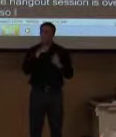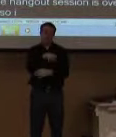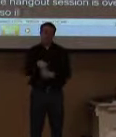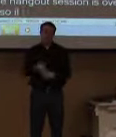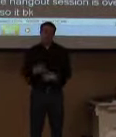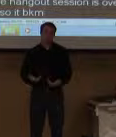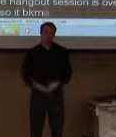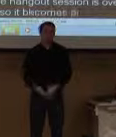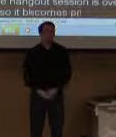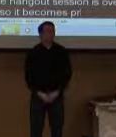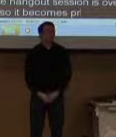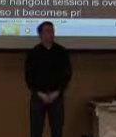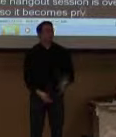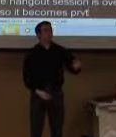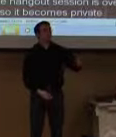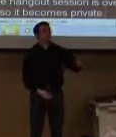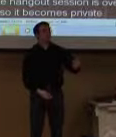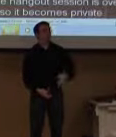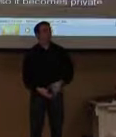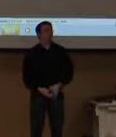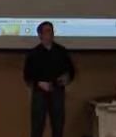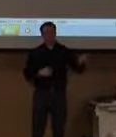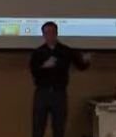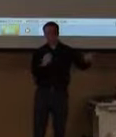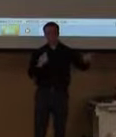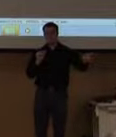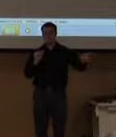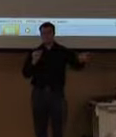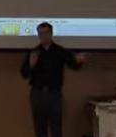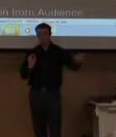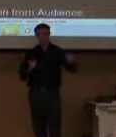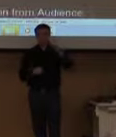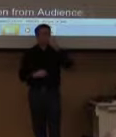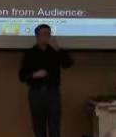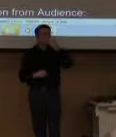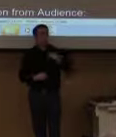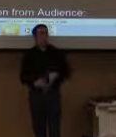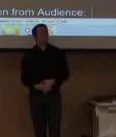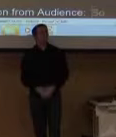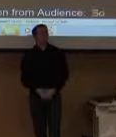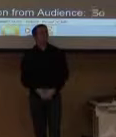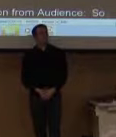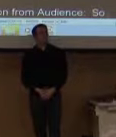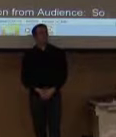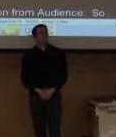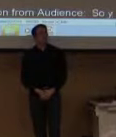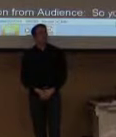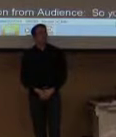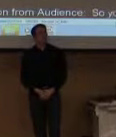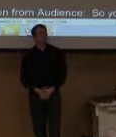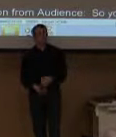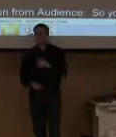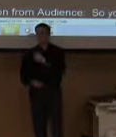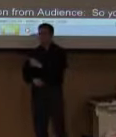involved. Yes? Austin, you know, so you're assigned courses for